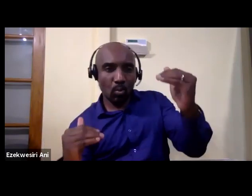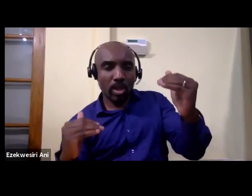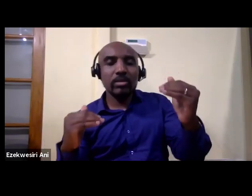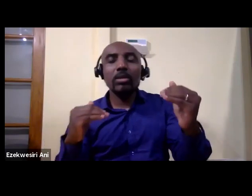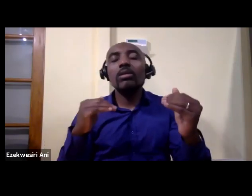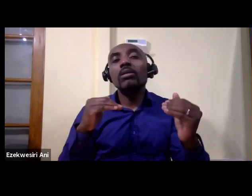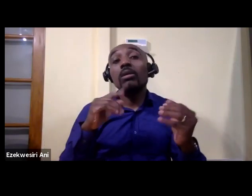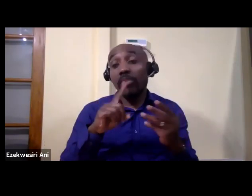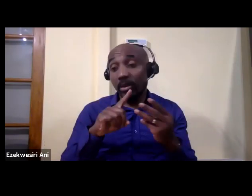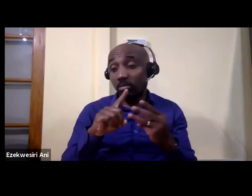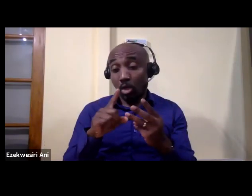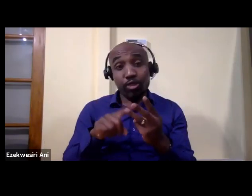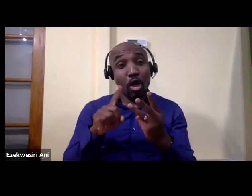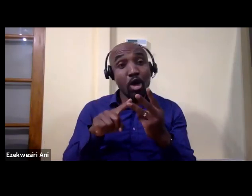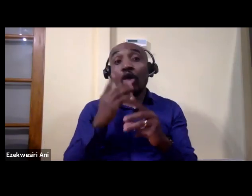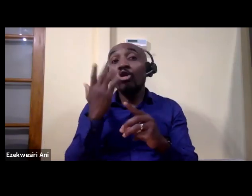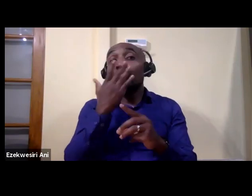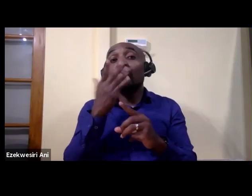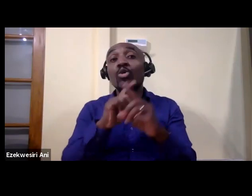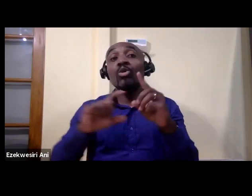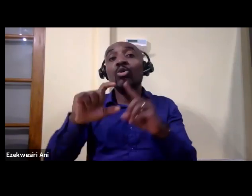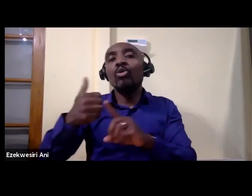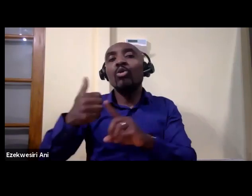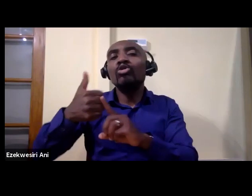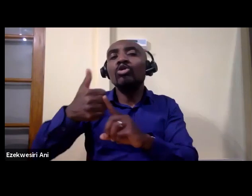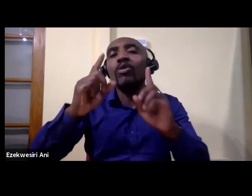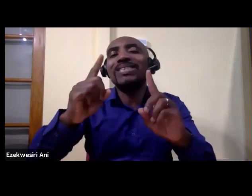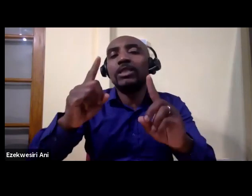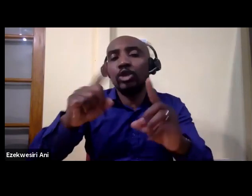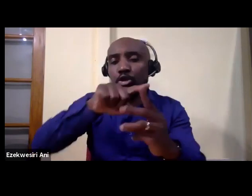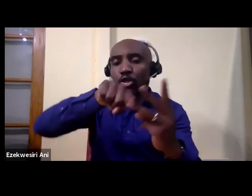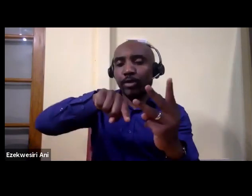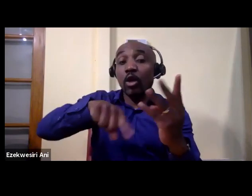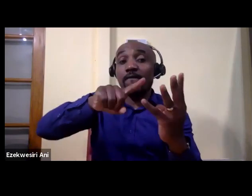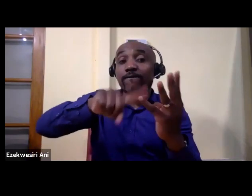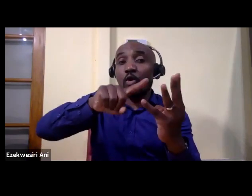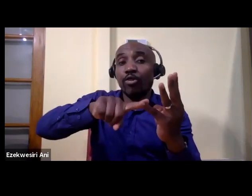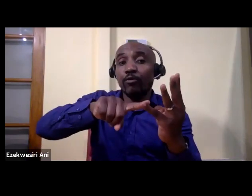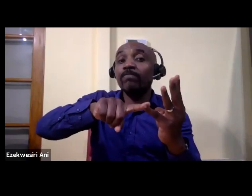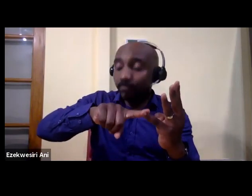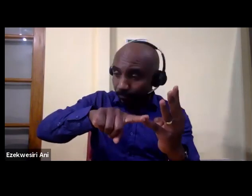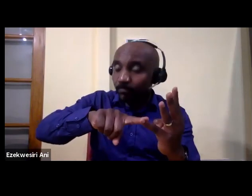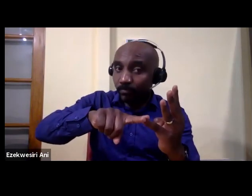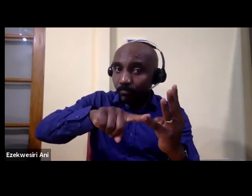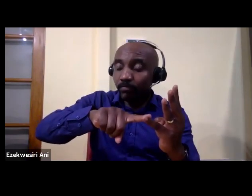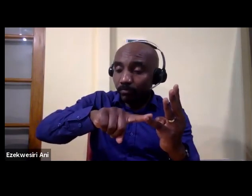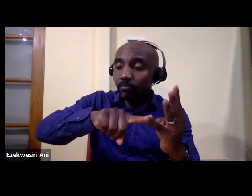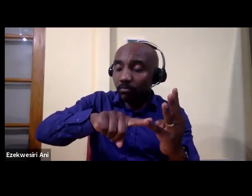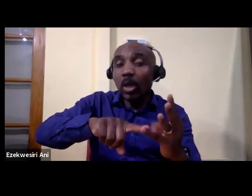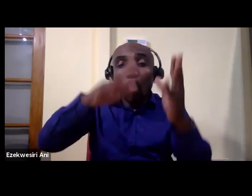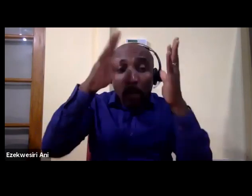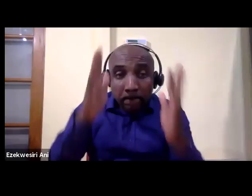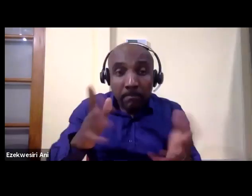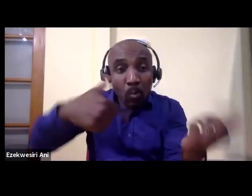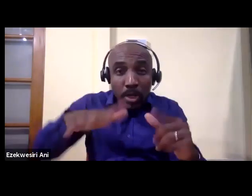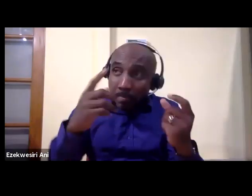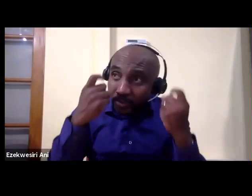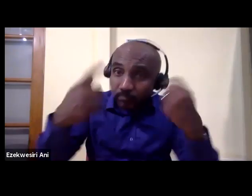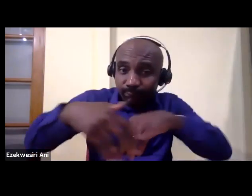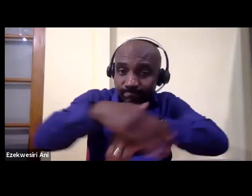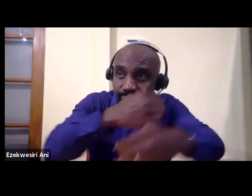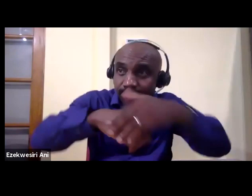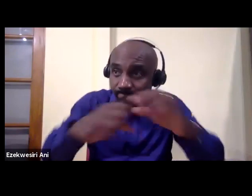school communities, and we have to realise that there is a campaign that we're going to have to fight. And as